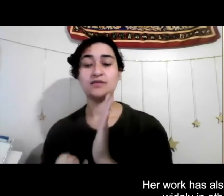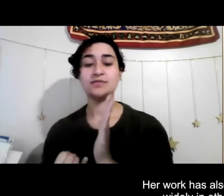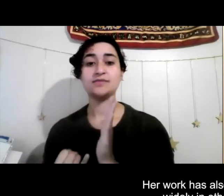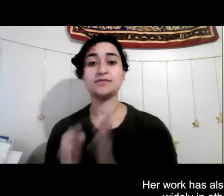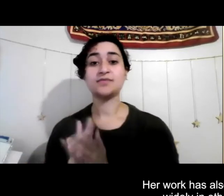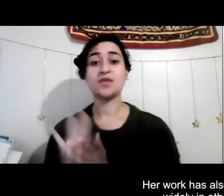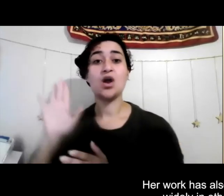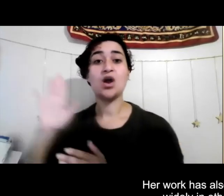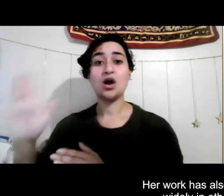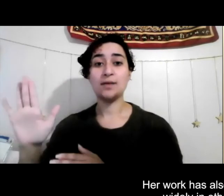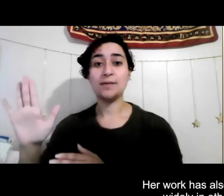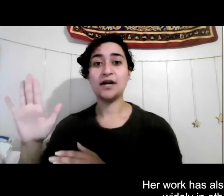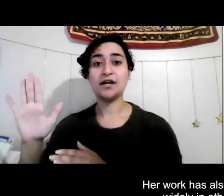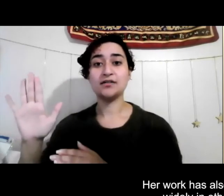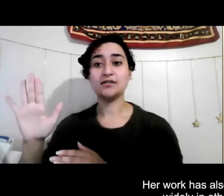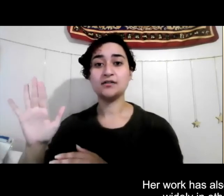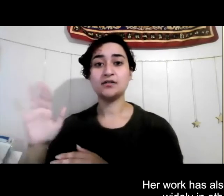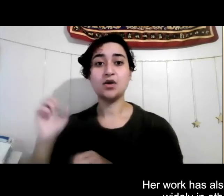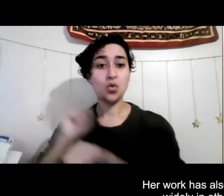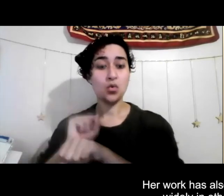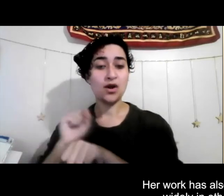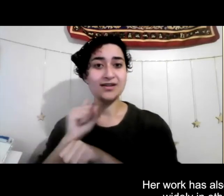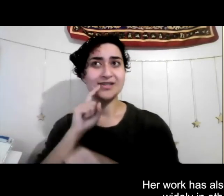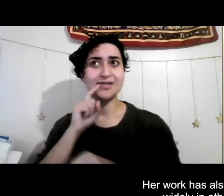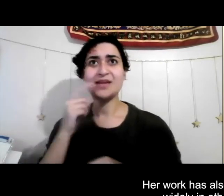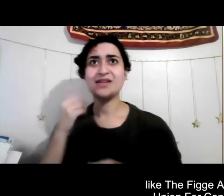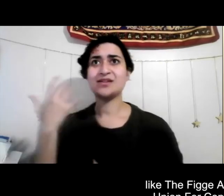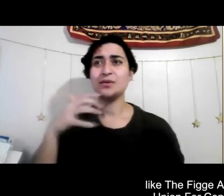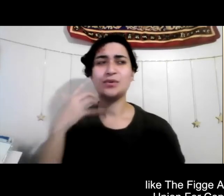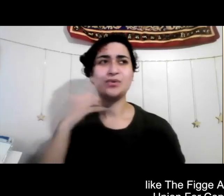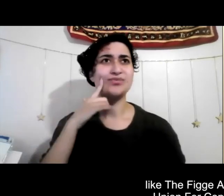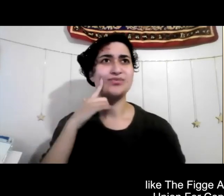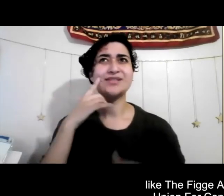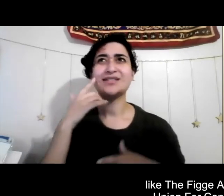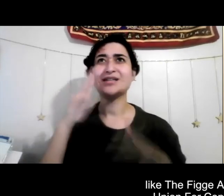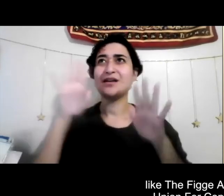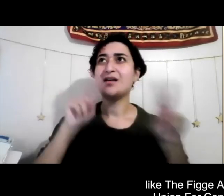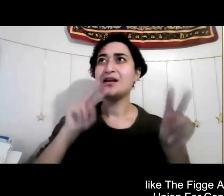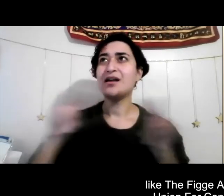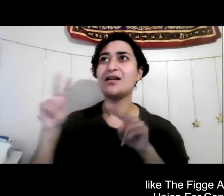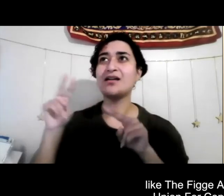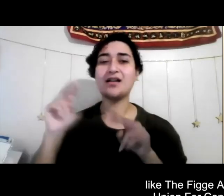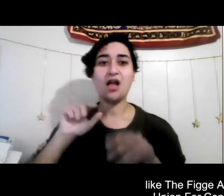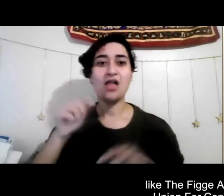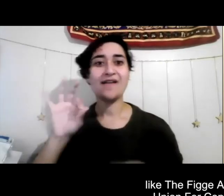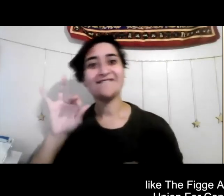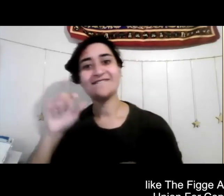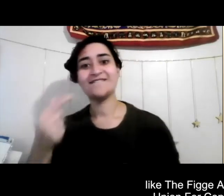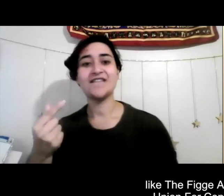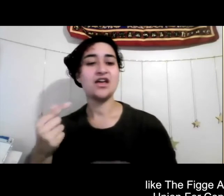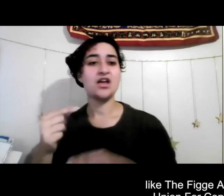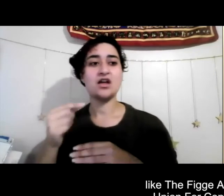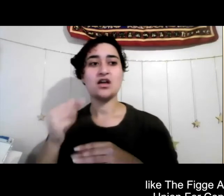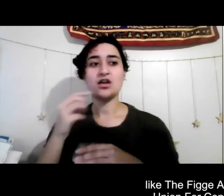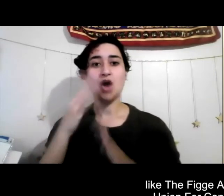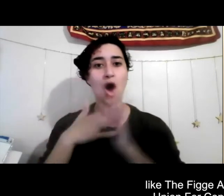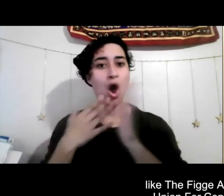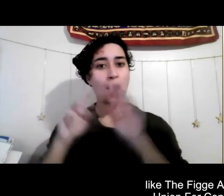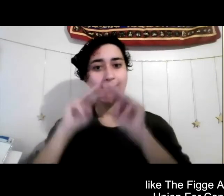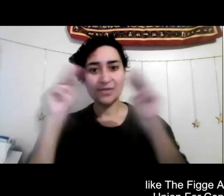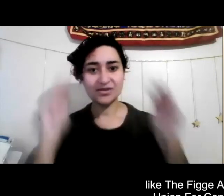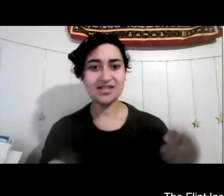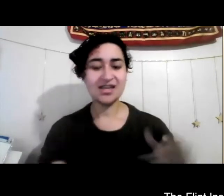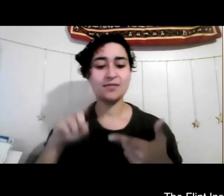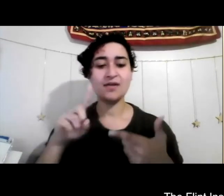Her work has also been exhibited widely in other museums like the Fig Art Museum, the Union for Contemporary